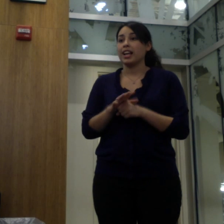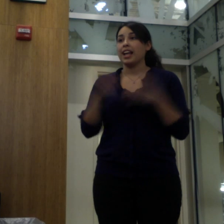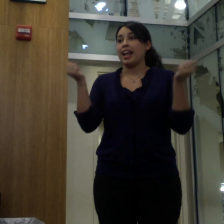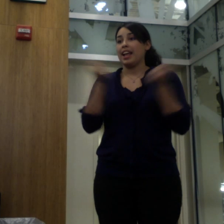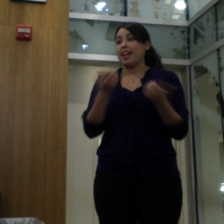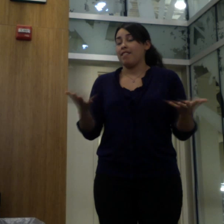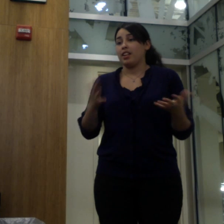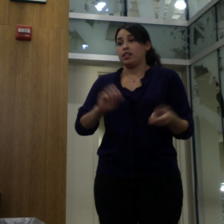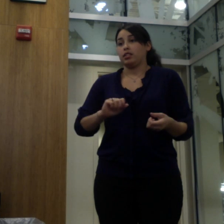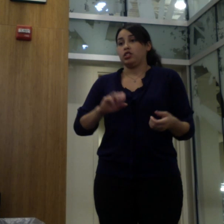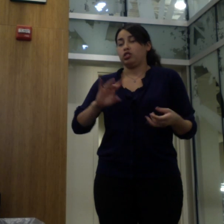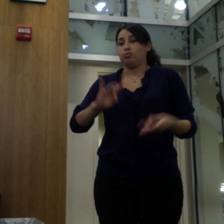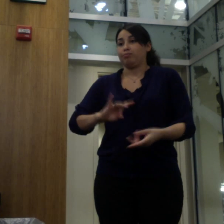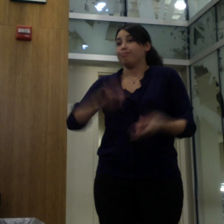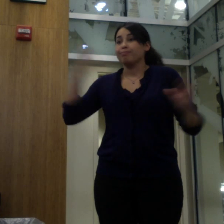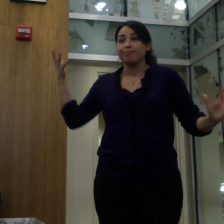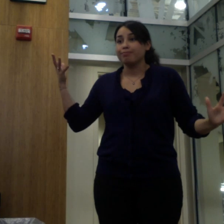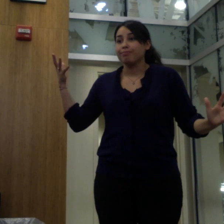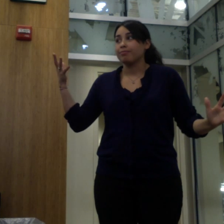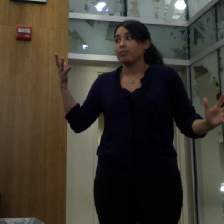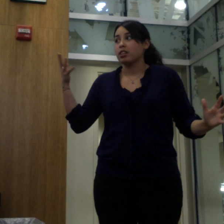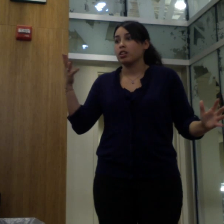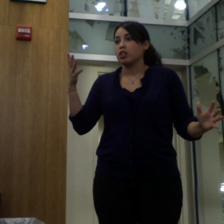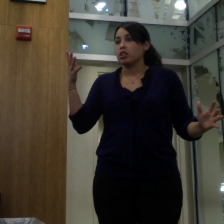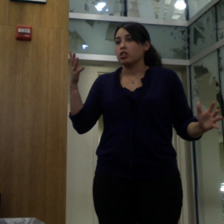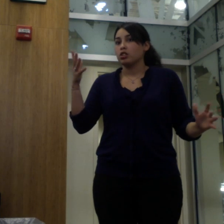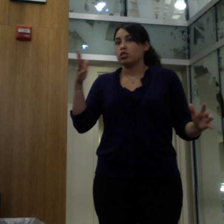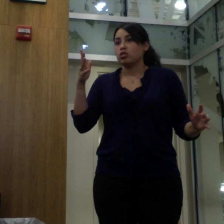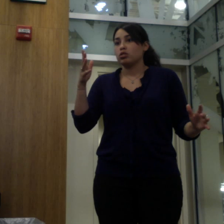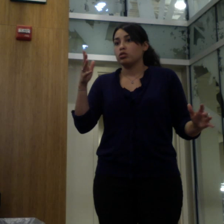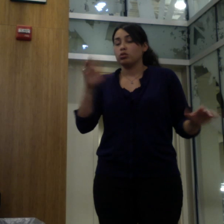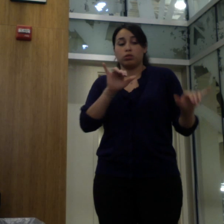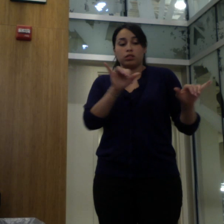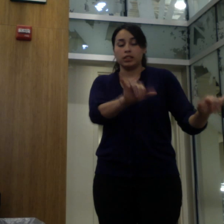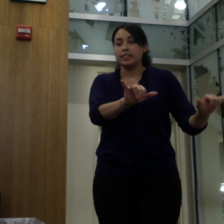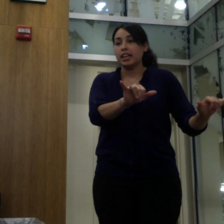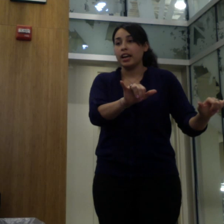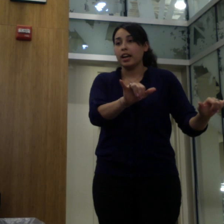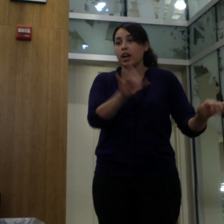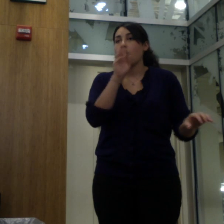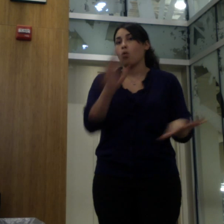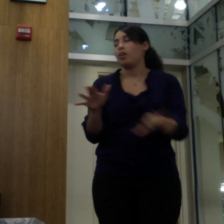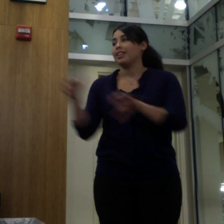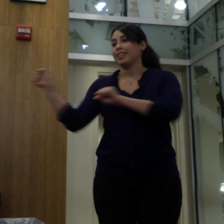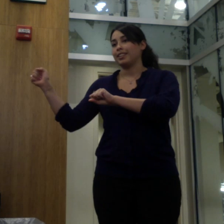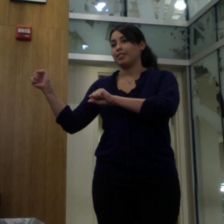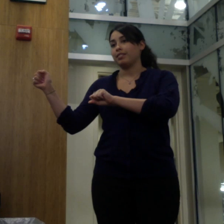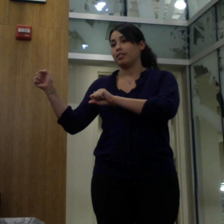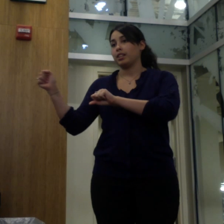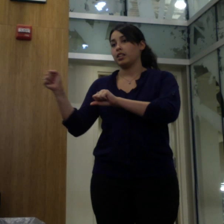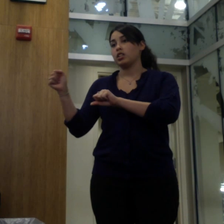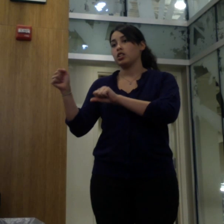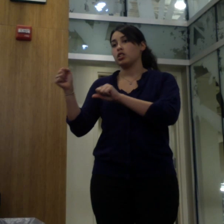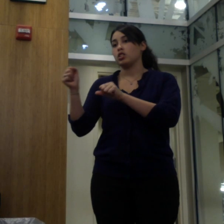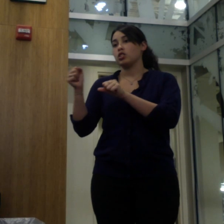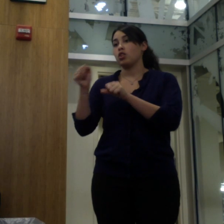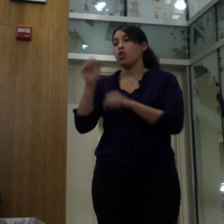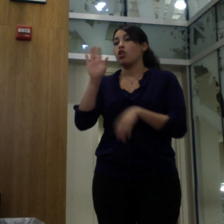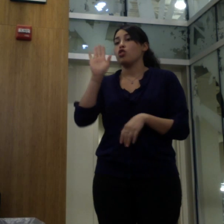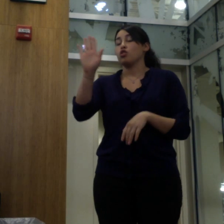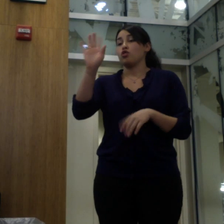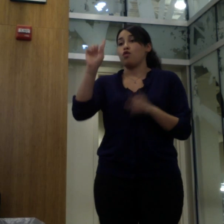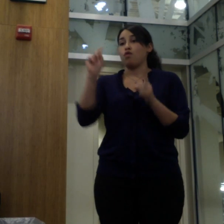completely kaplooey. Do you stay in place, or do you evacuate? That's probably going to be the first thing that you need